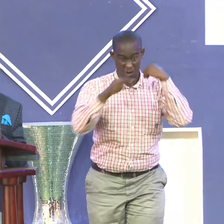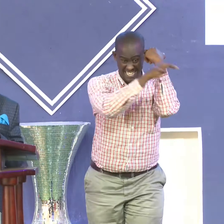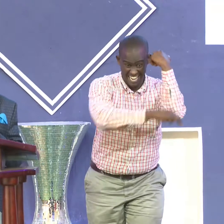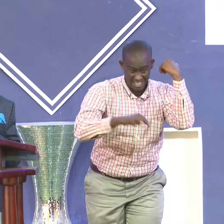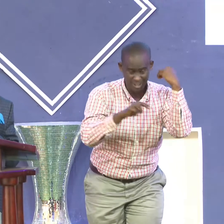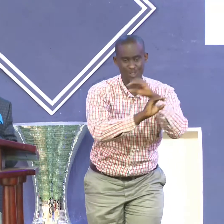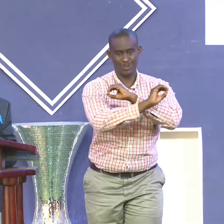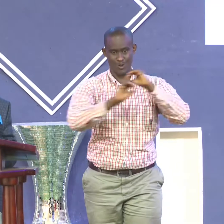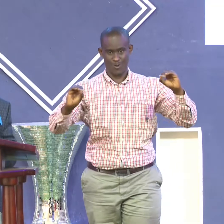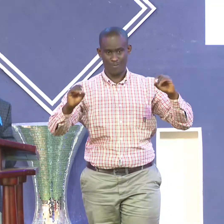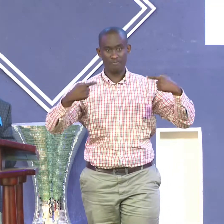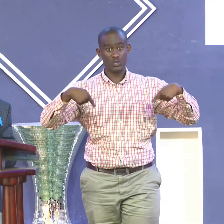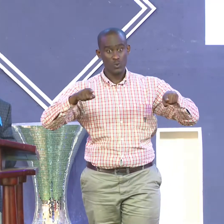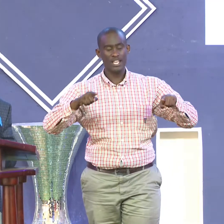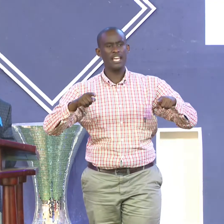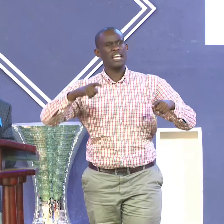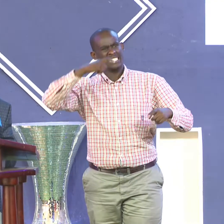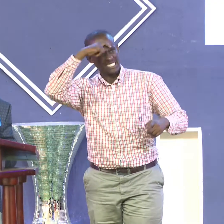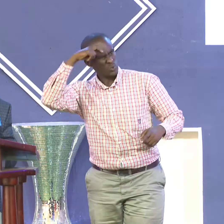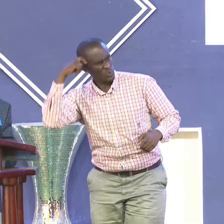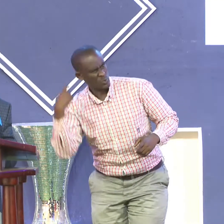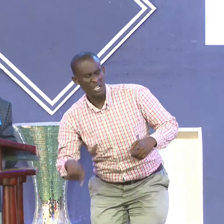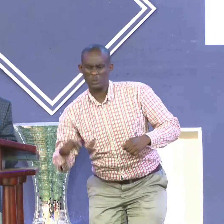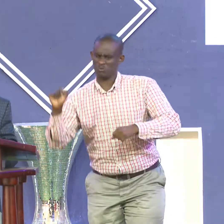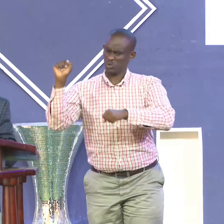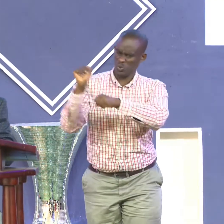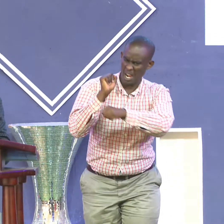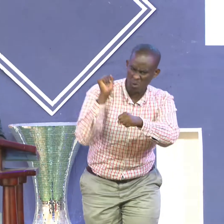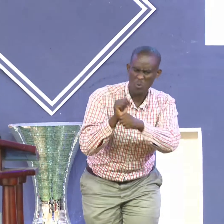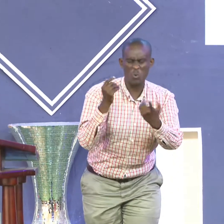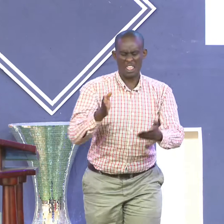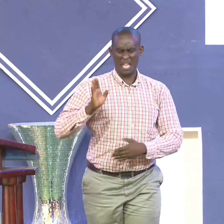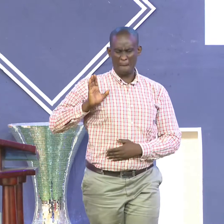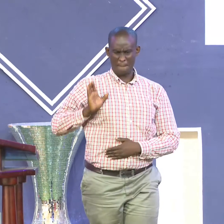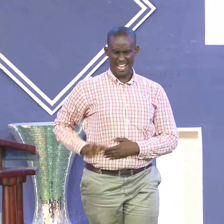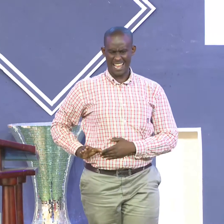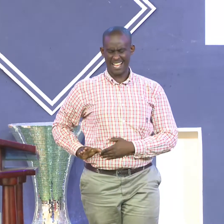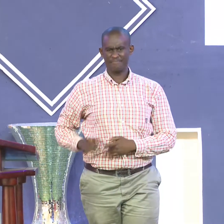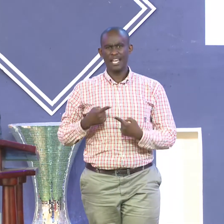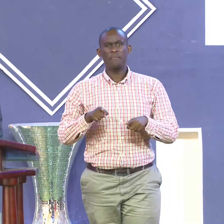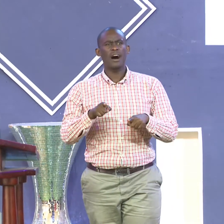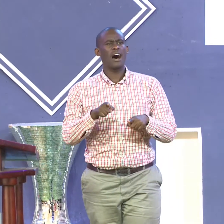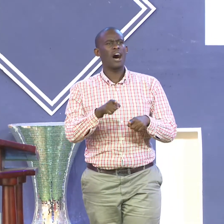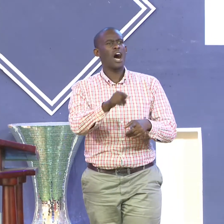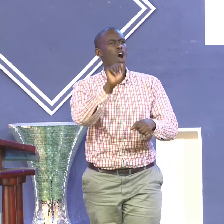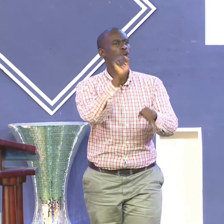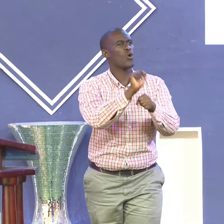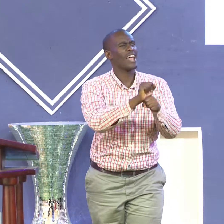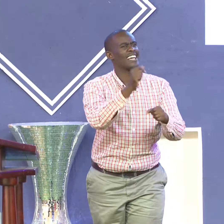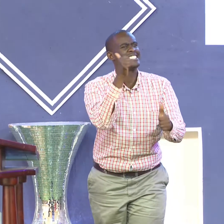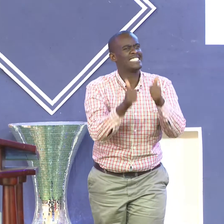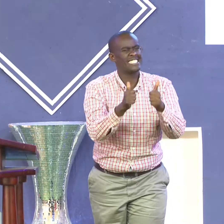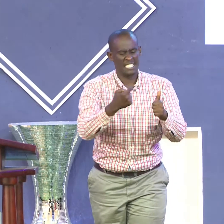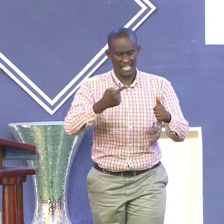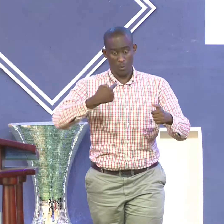ne mbala zaabwe. But we struggle with their character. Biki bye bakolanga. The things that they did. Ffe bye